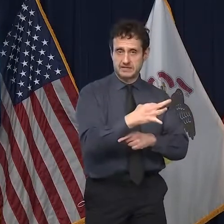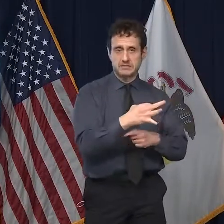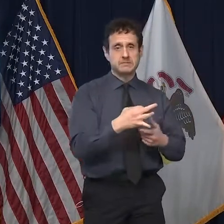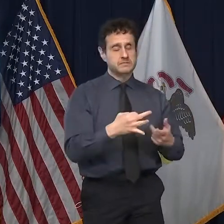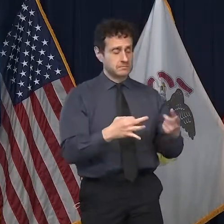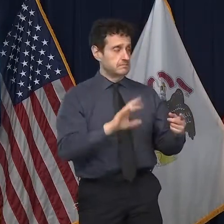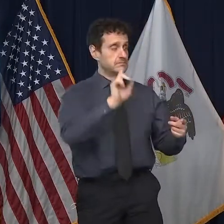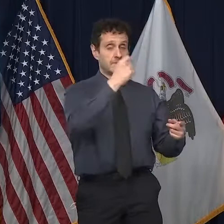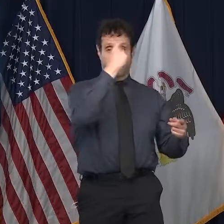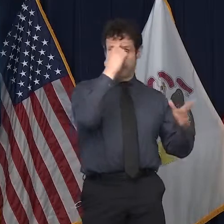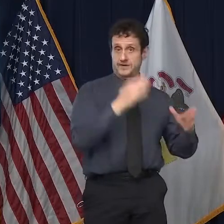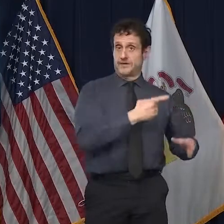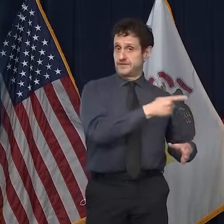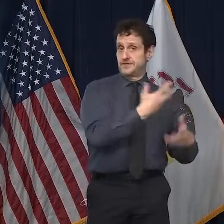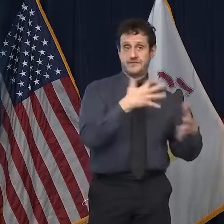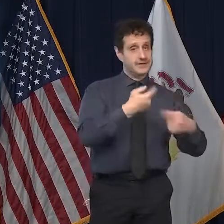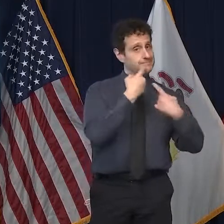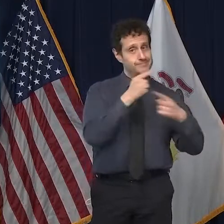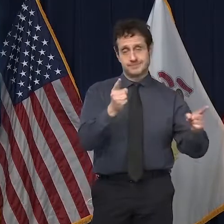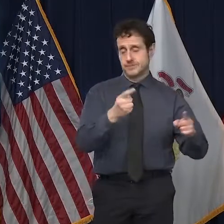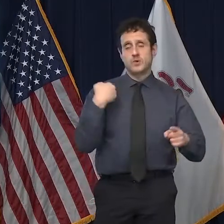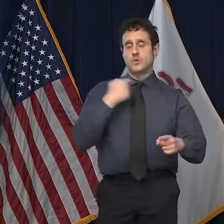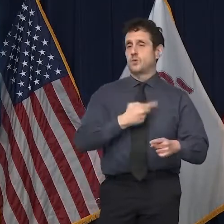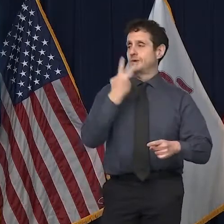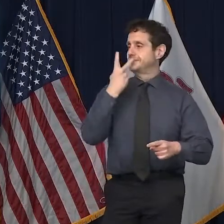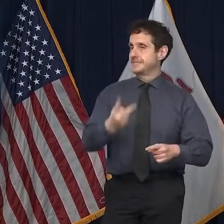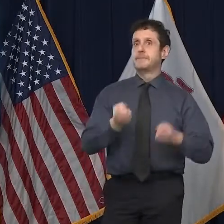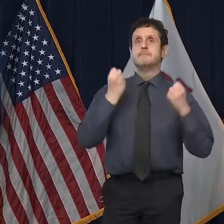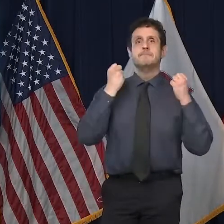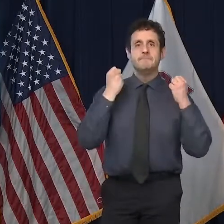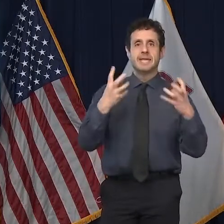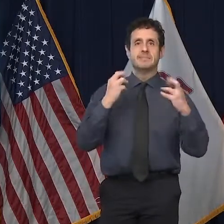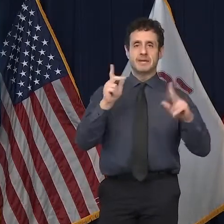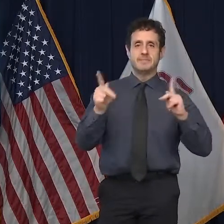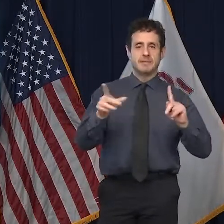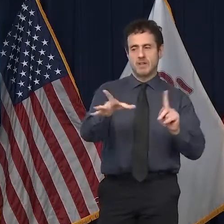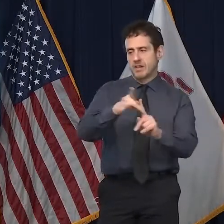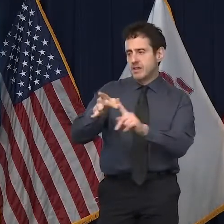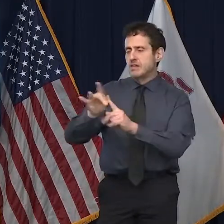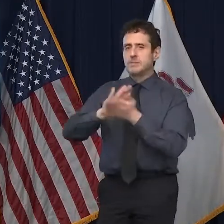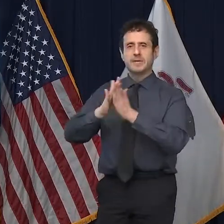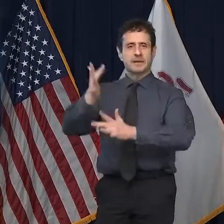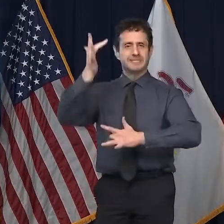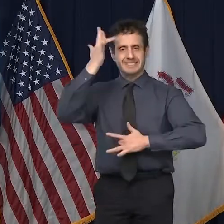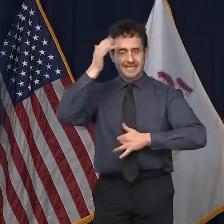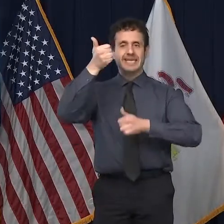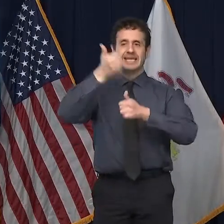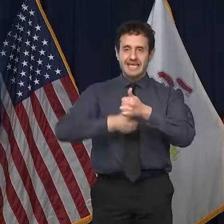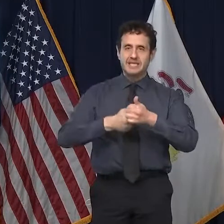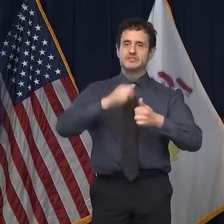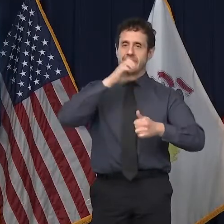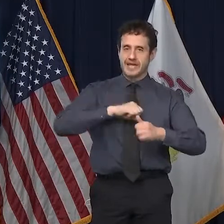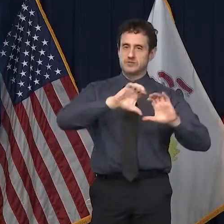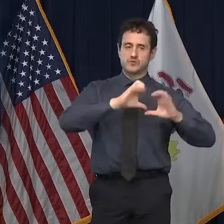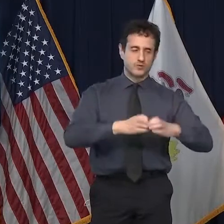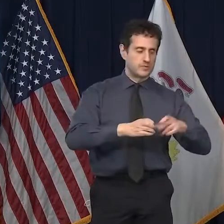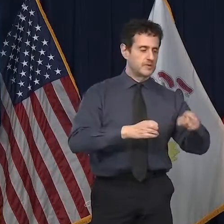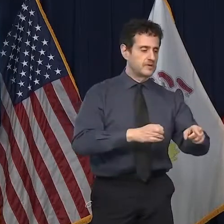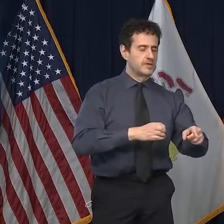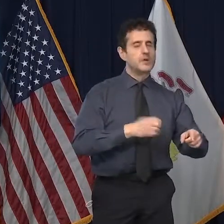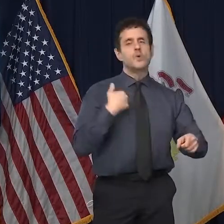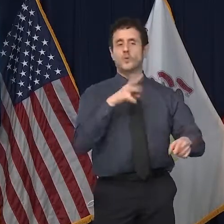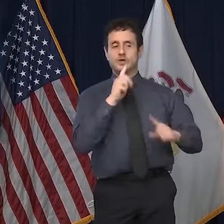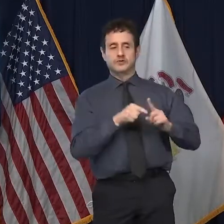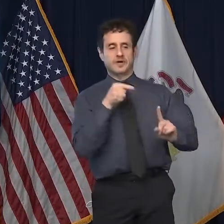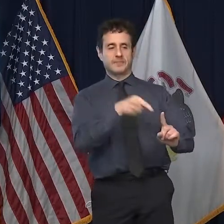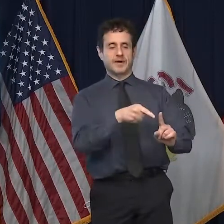seeing ample numbers of cases in every single age group. They are, we talk about